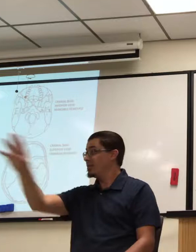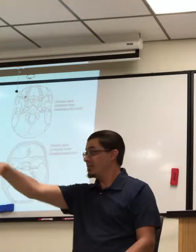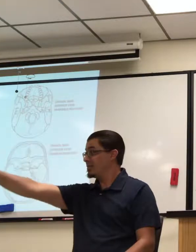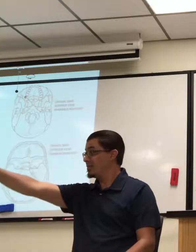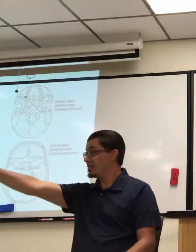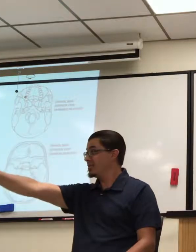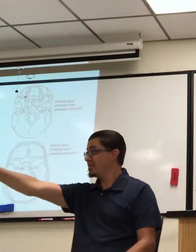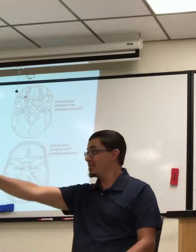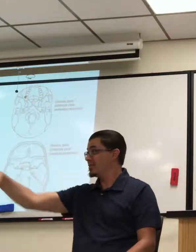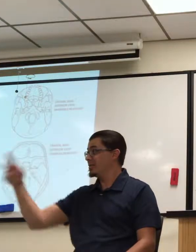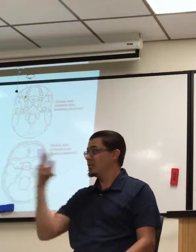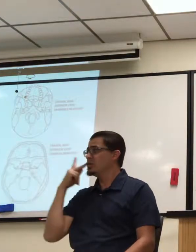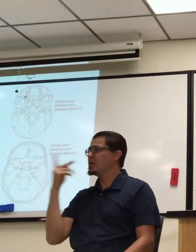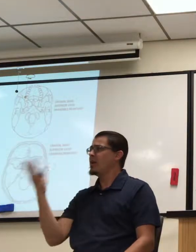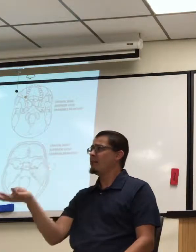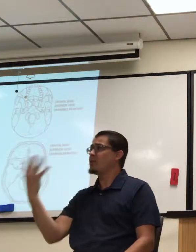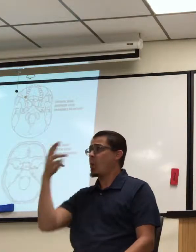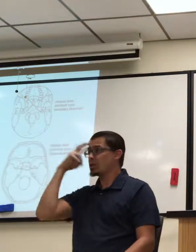4 skulls that are colored?